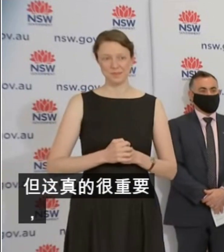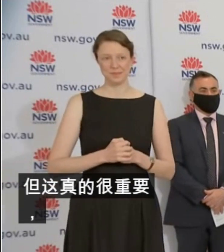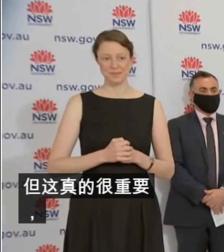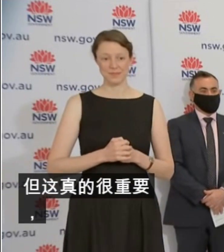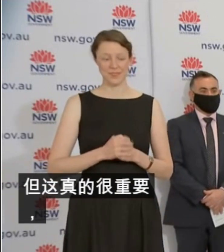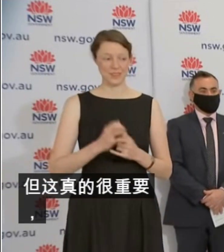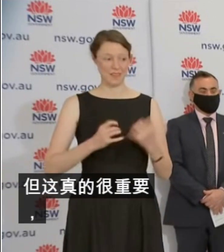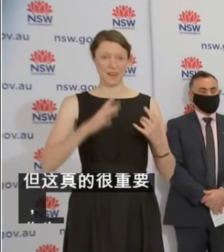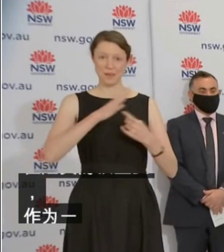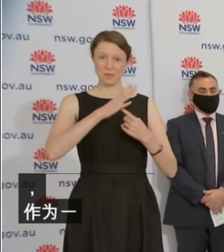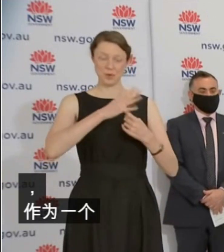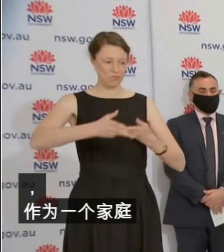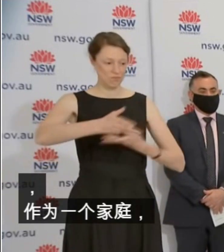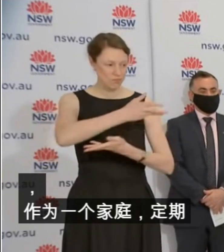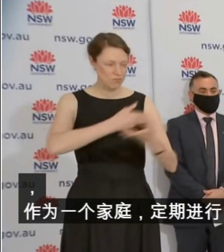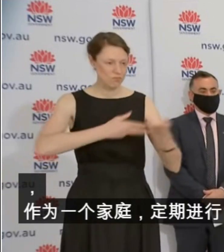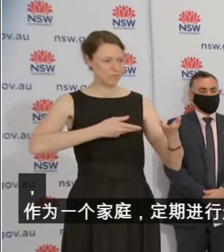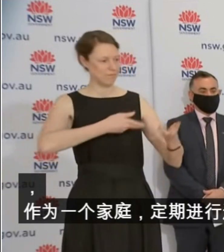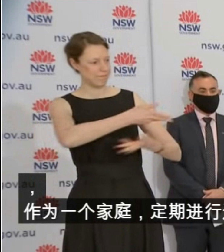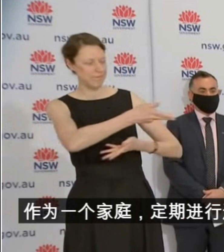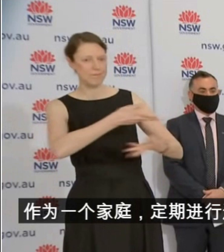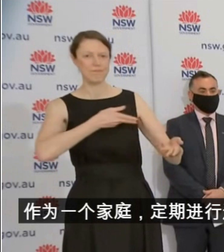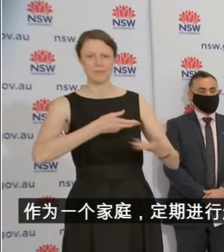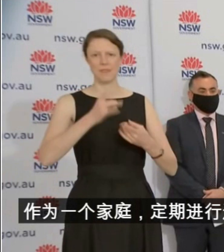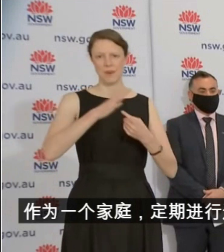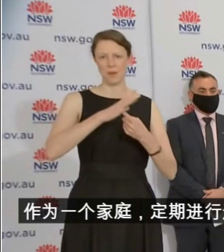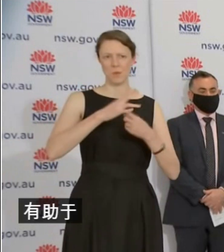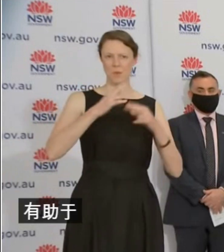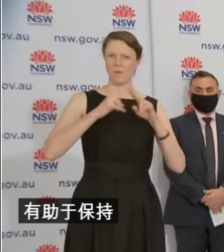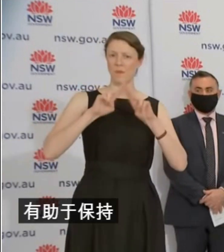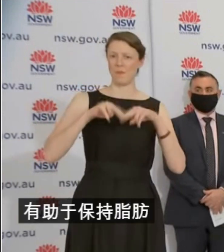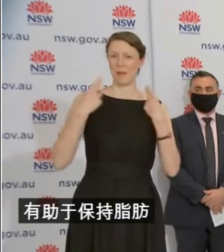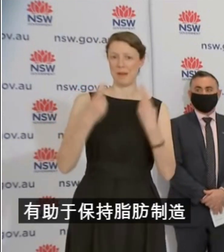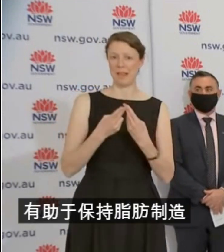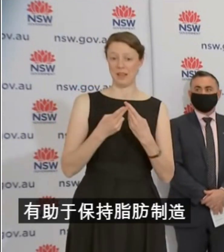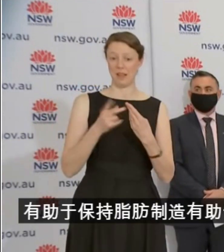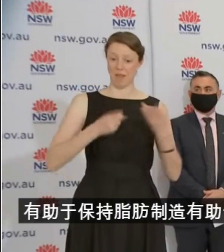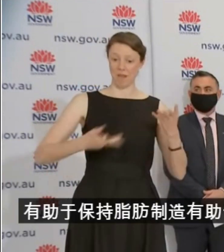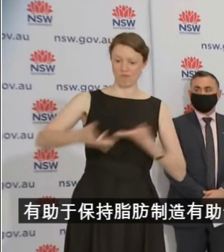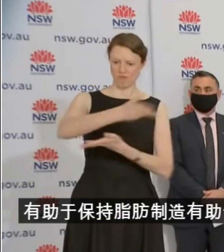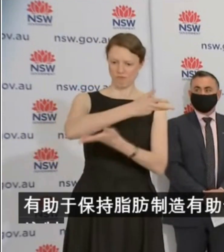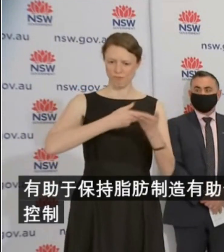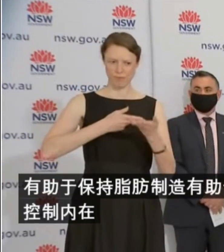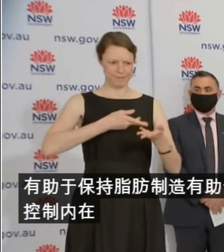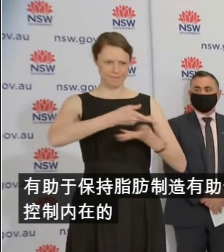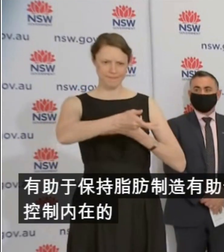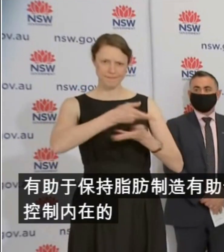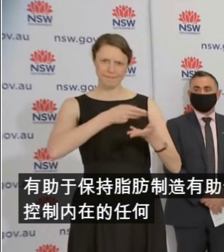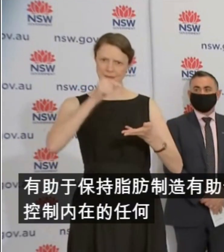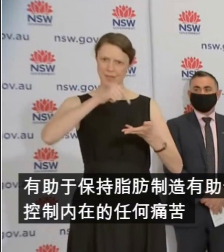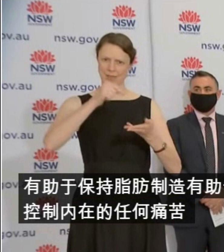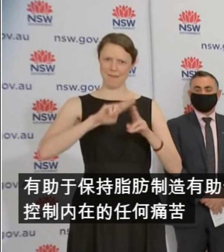of conversation on a regular basis as a family helps manage and contain